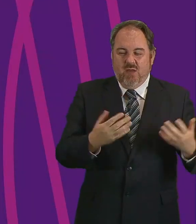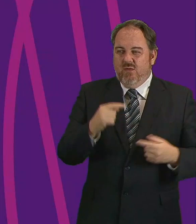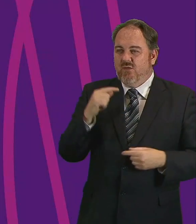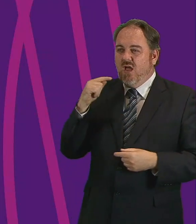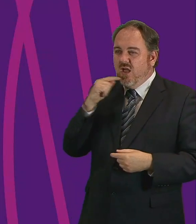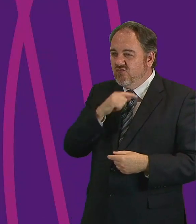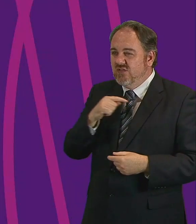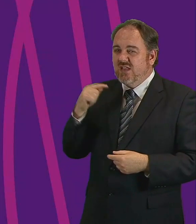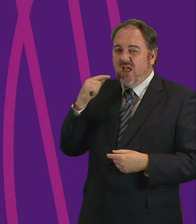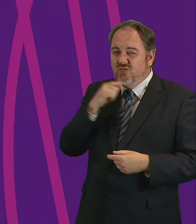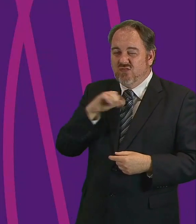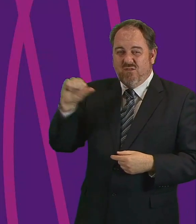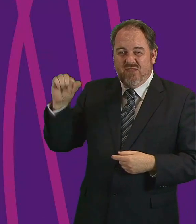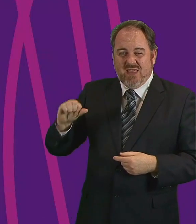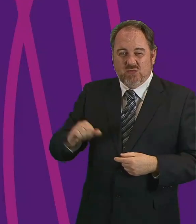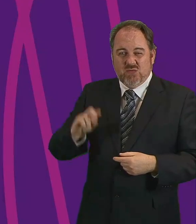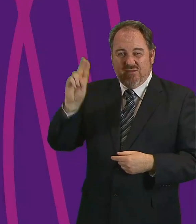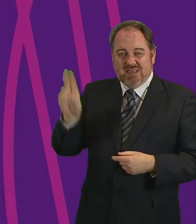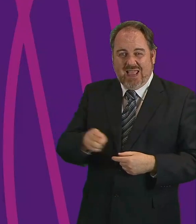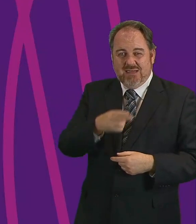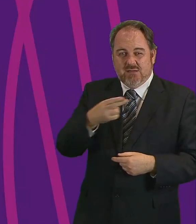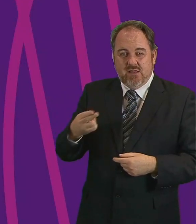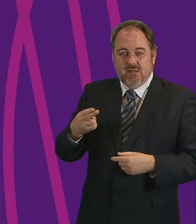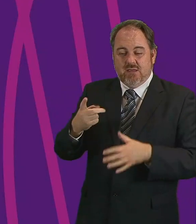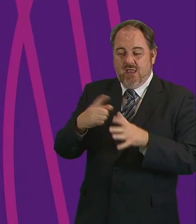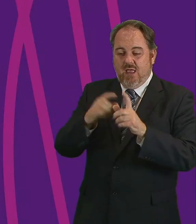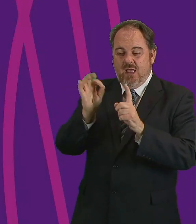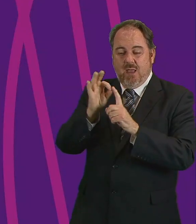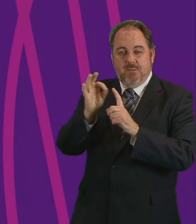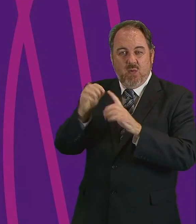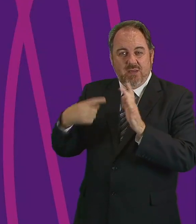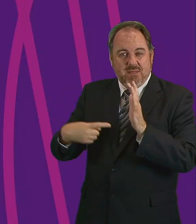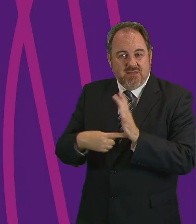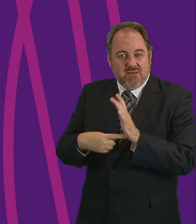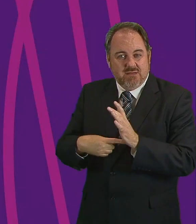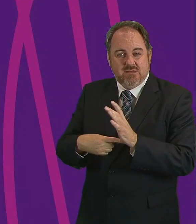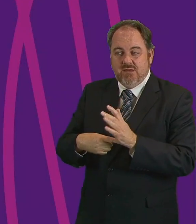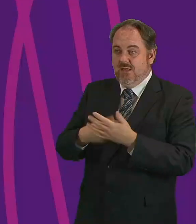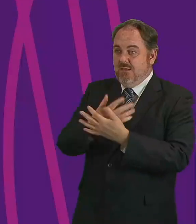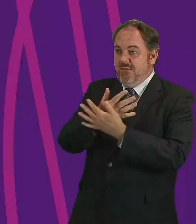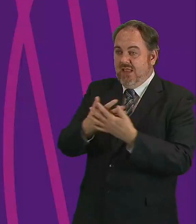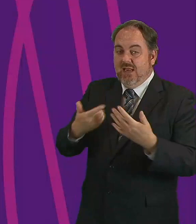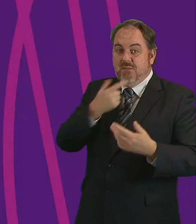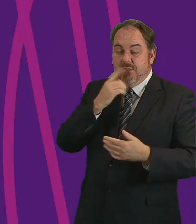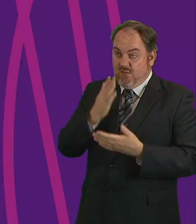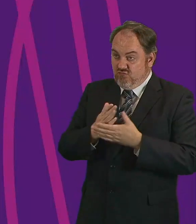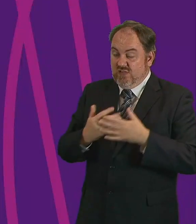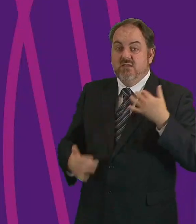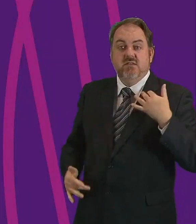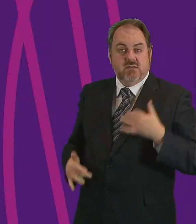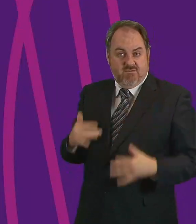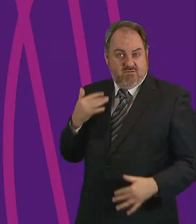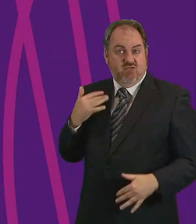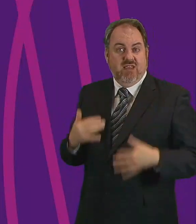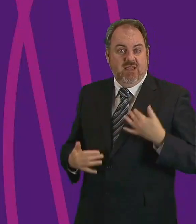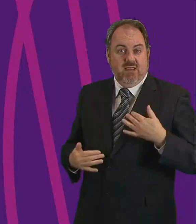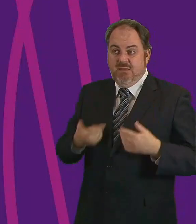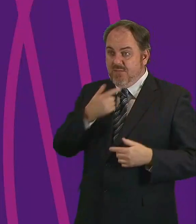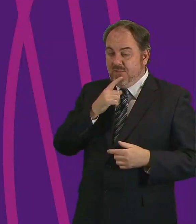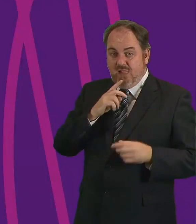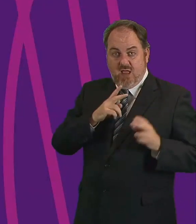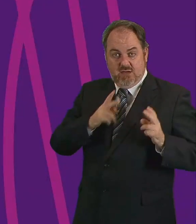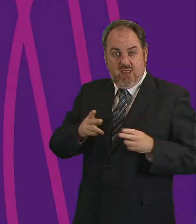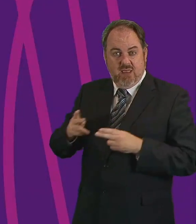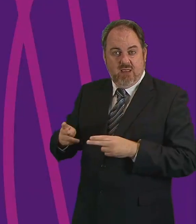cancelled appointments in the health vicinity where people are starting to suffer, I mean really suffer, and people are starting to die. We